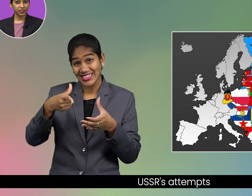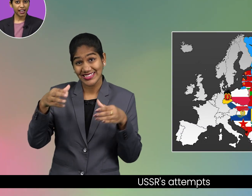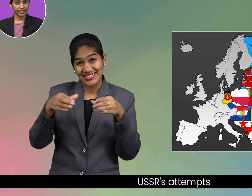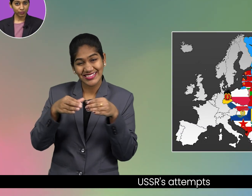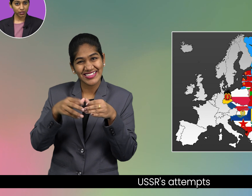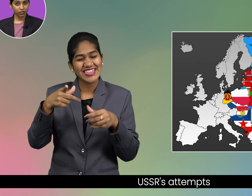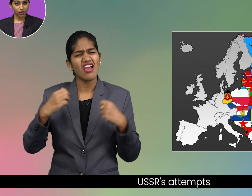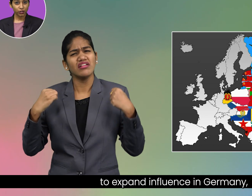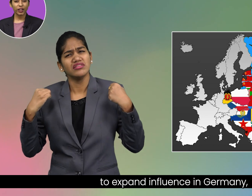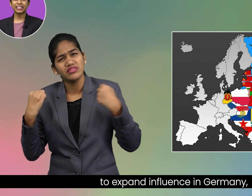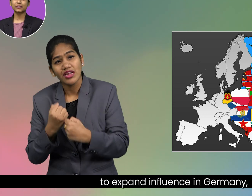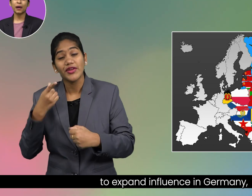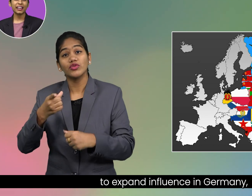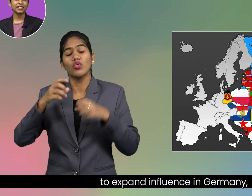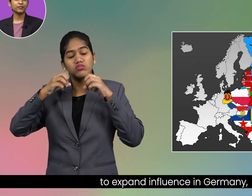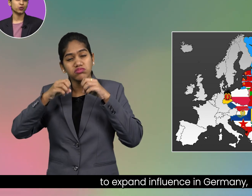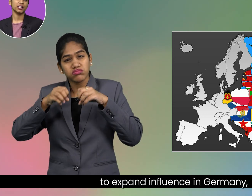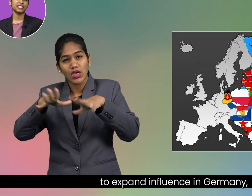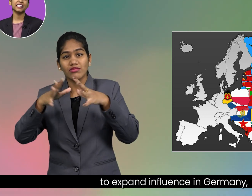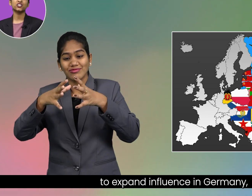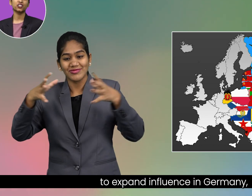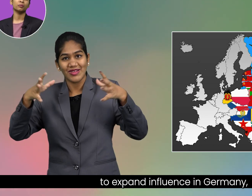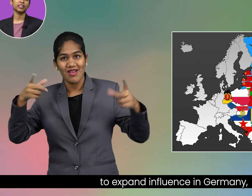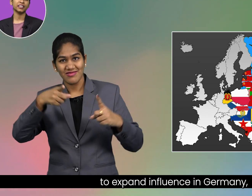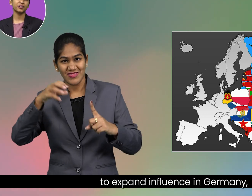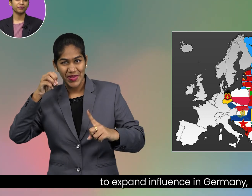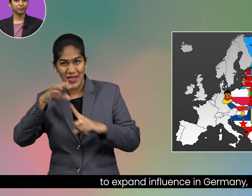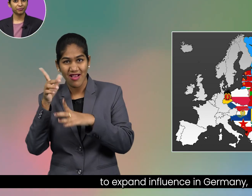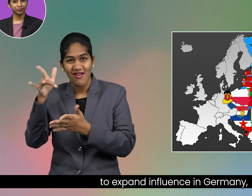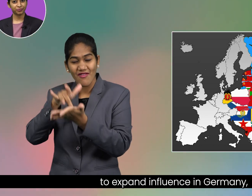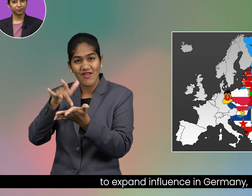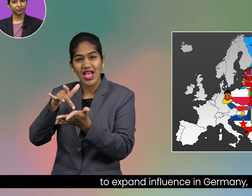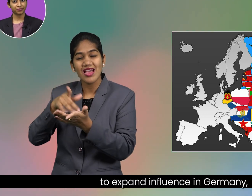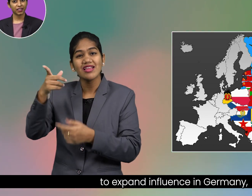USSR's attempts to expand influence in Germany,